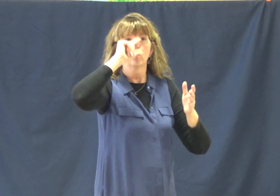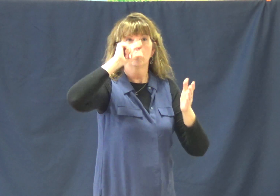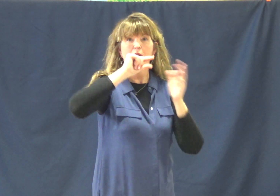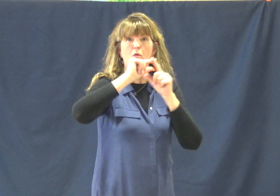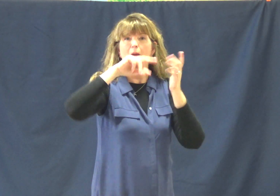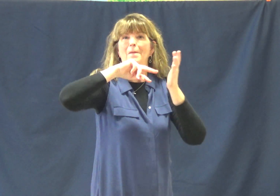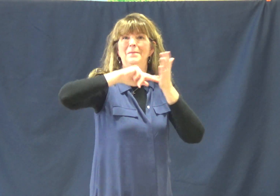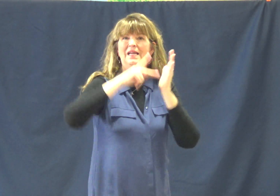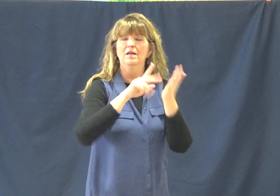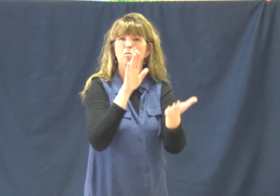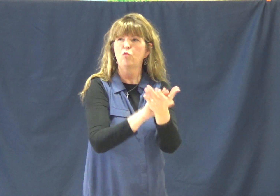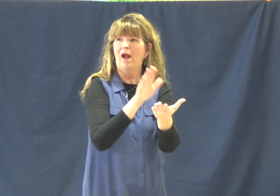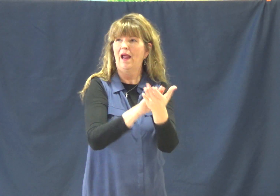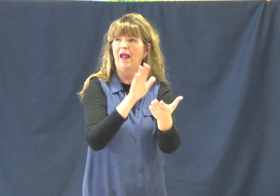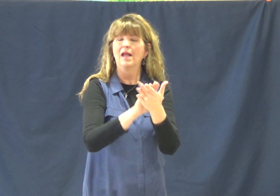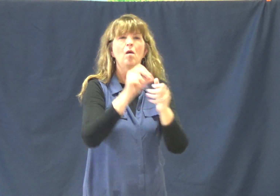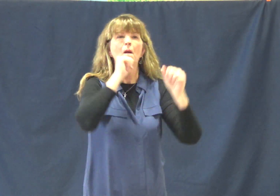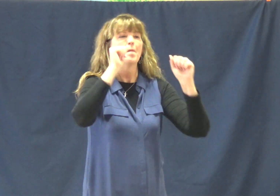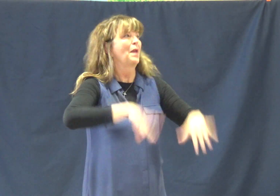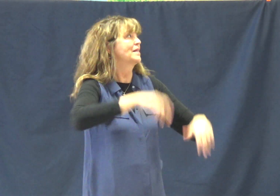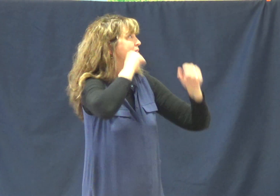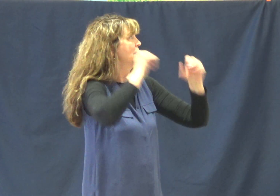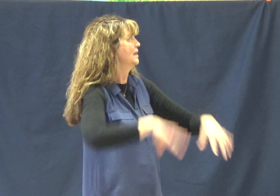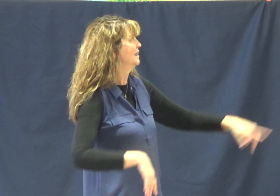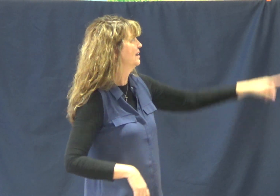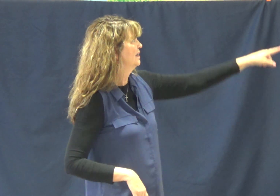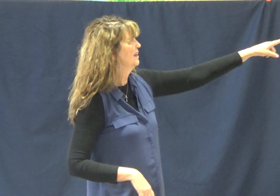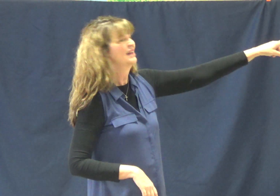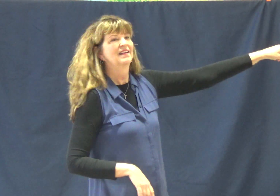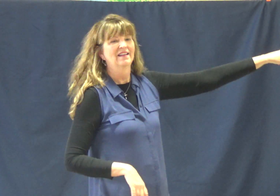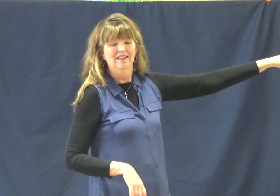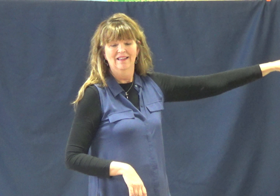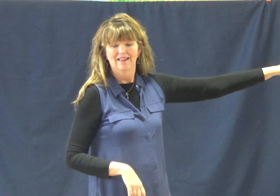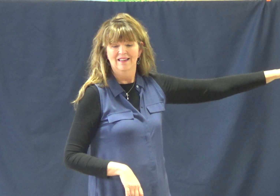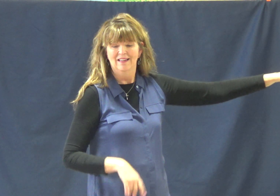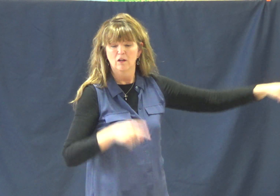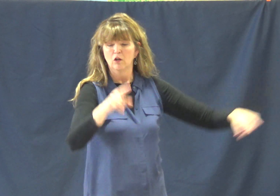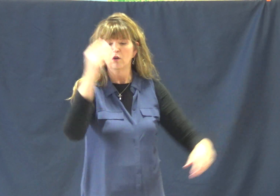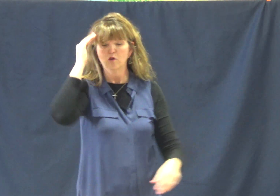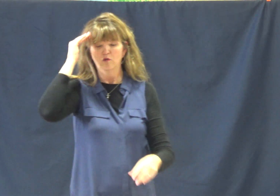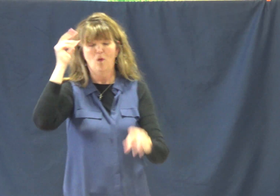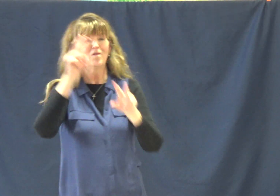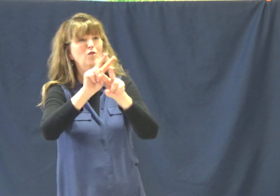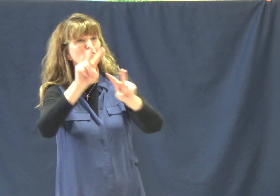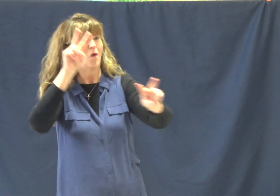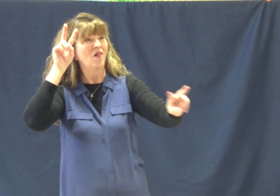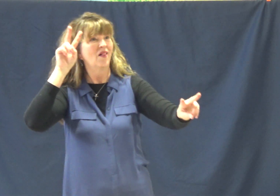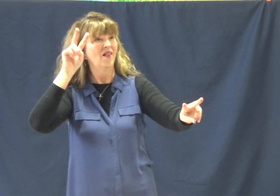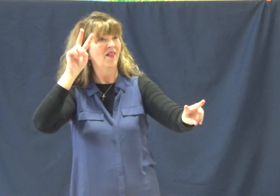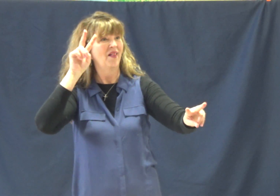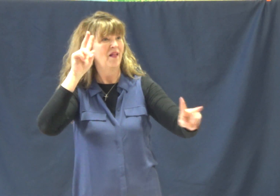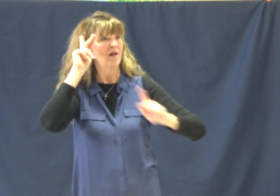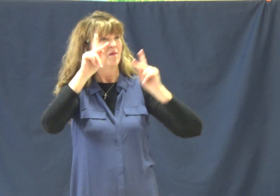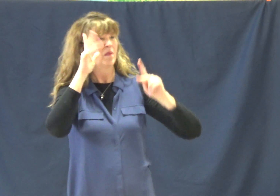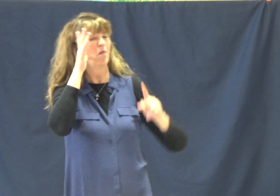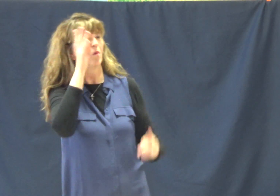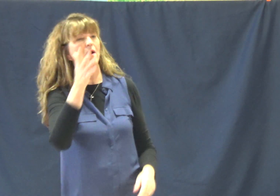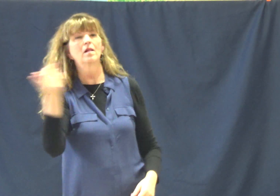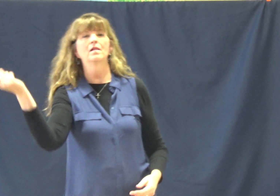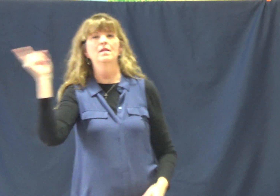eulogia, which means praise, a blessing. And you know, when we attend